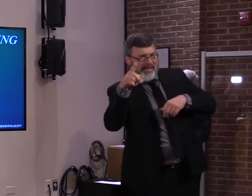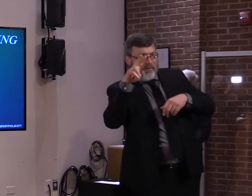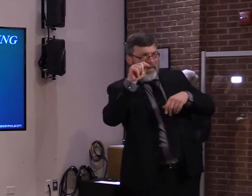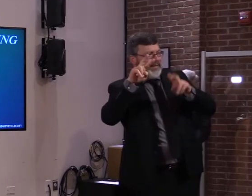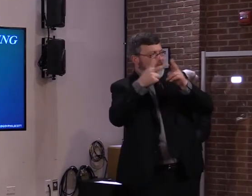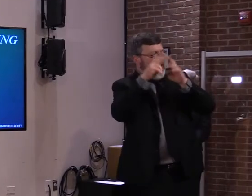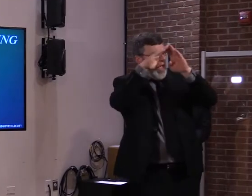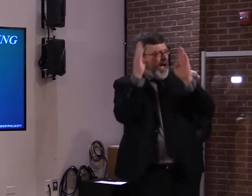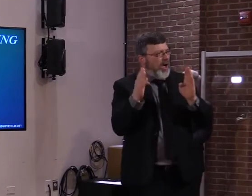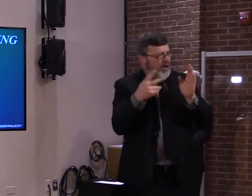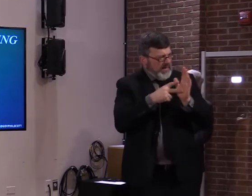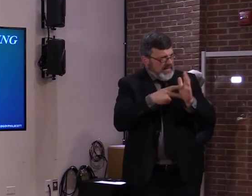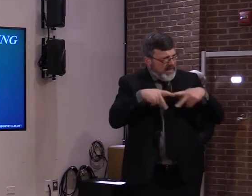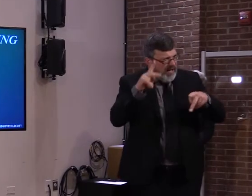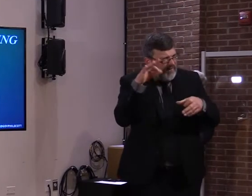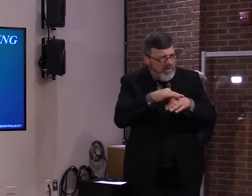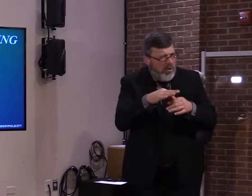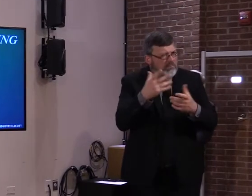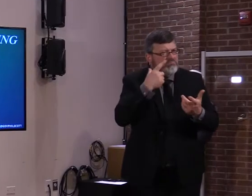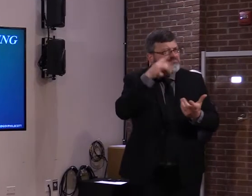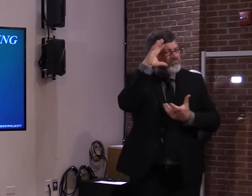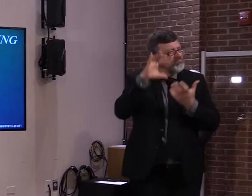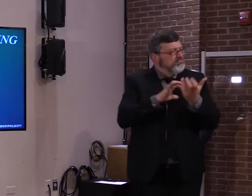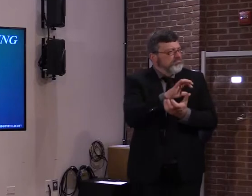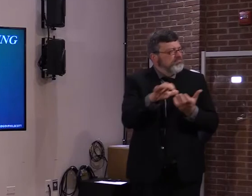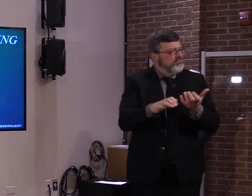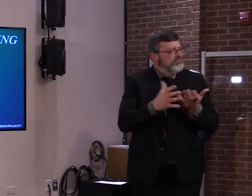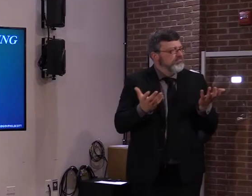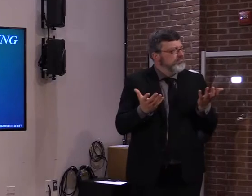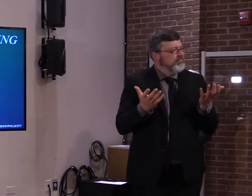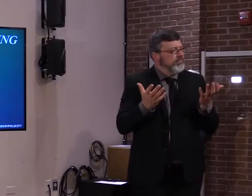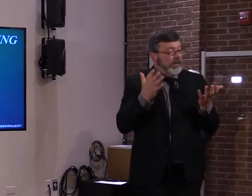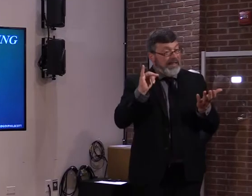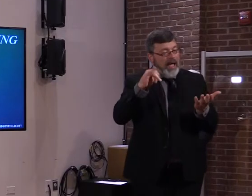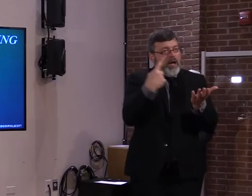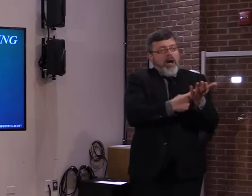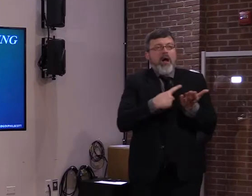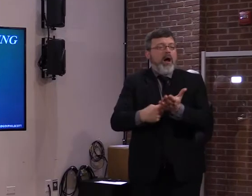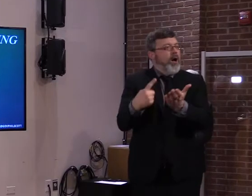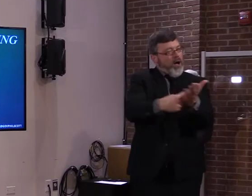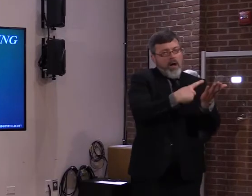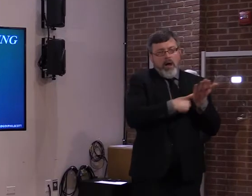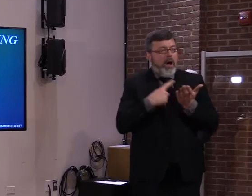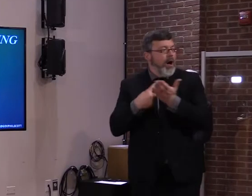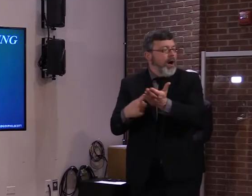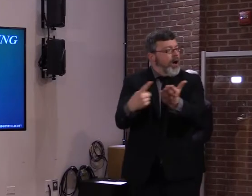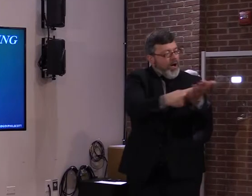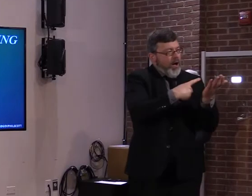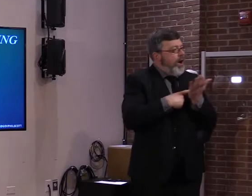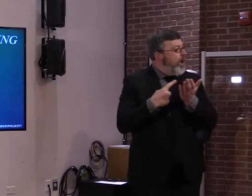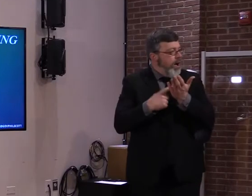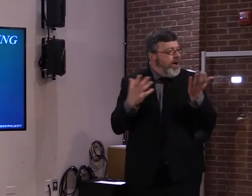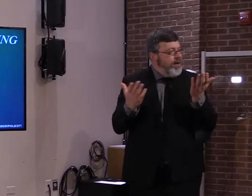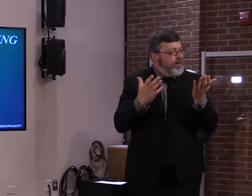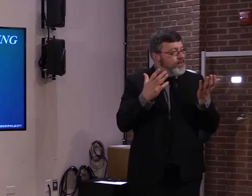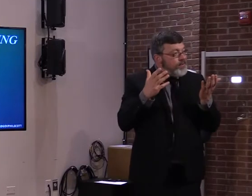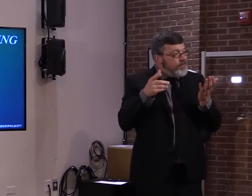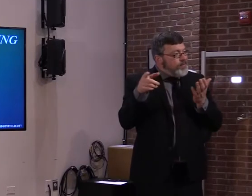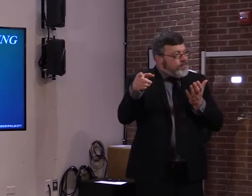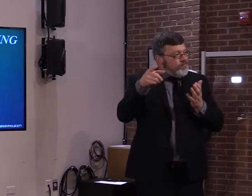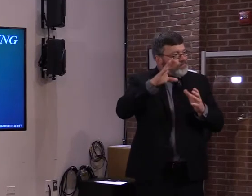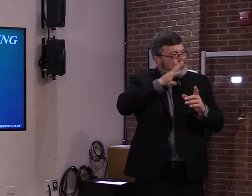in local elections? And the arguments go on. But do any of them address equity across the